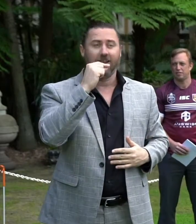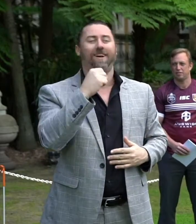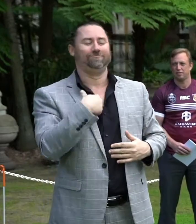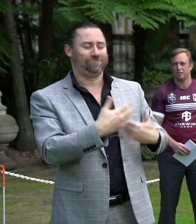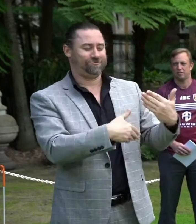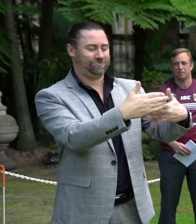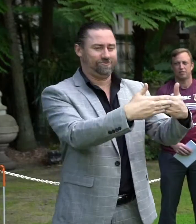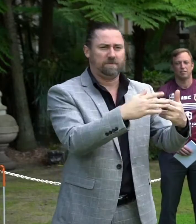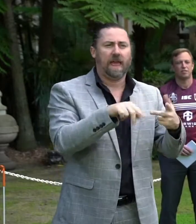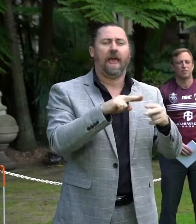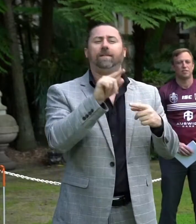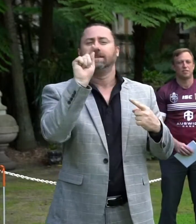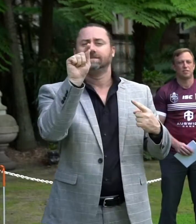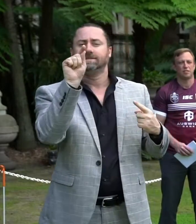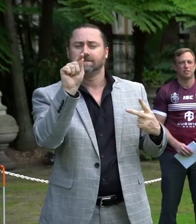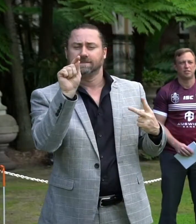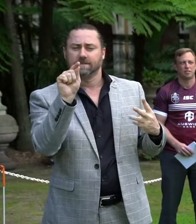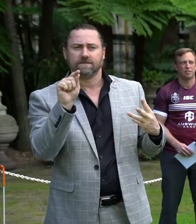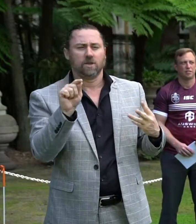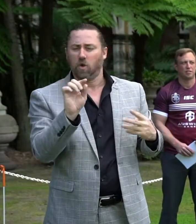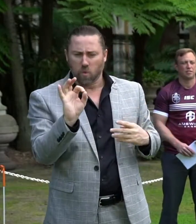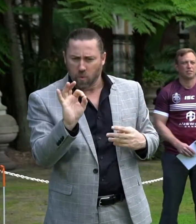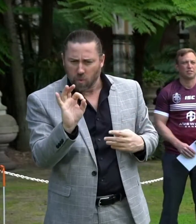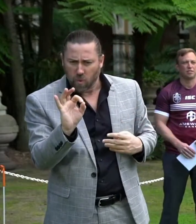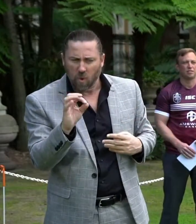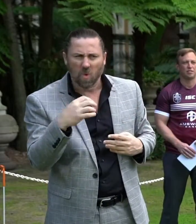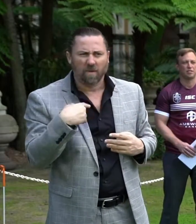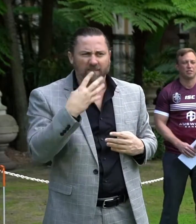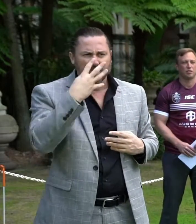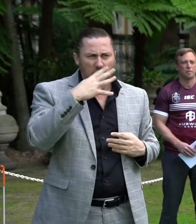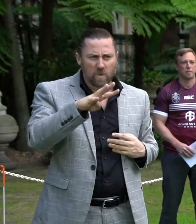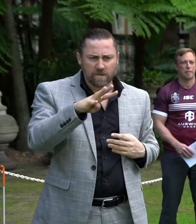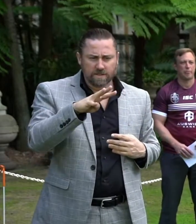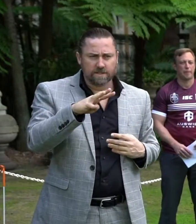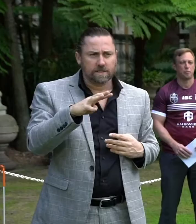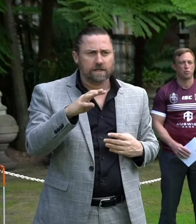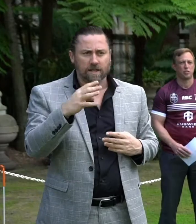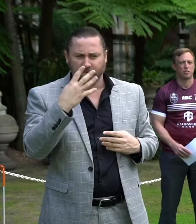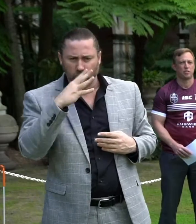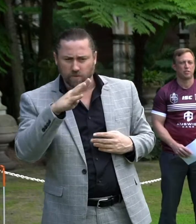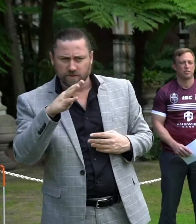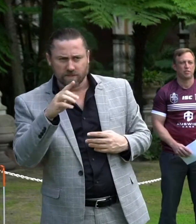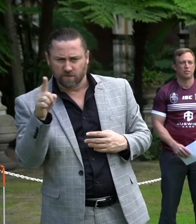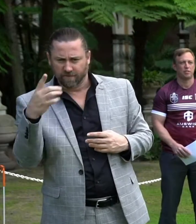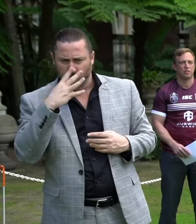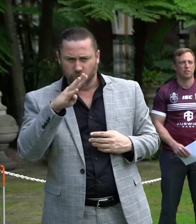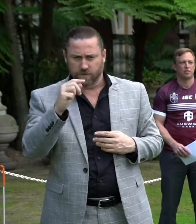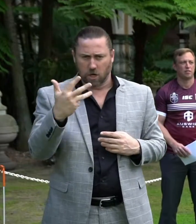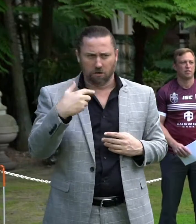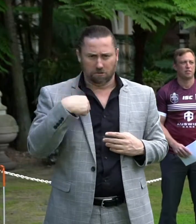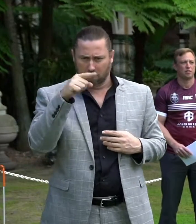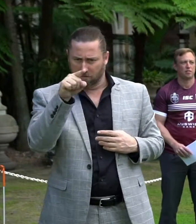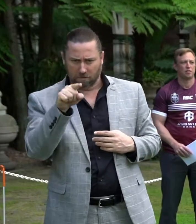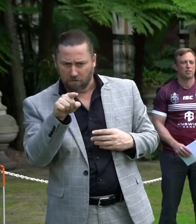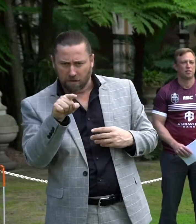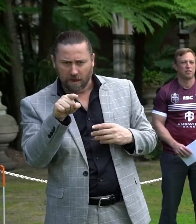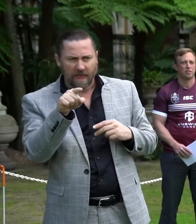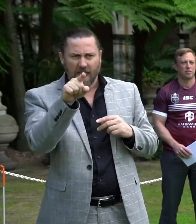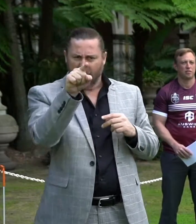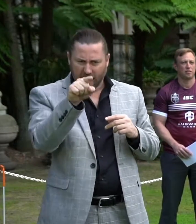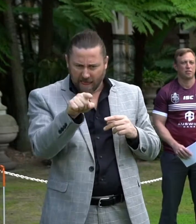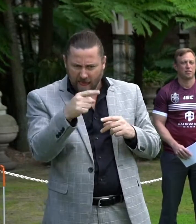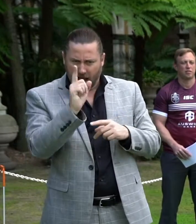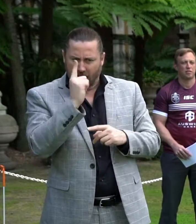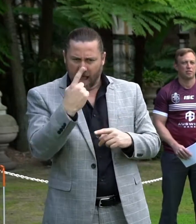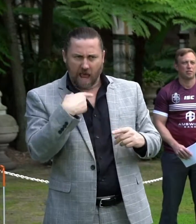yet because you are in the 40 to 49 group but you don't meet the other criteria, it then allows you to register your